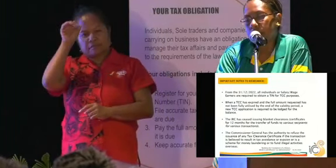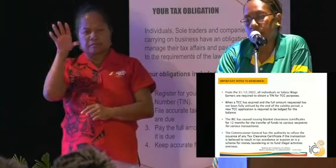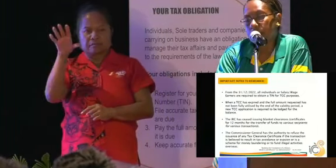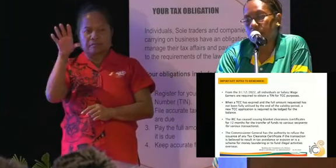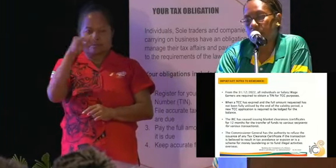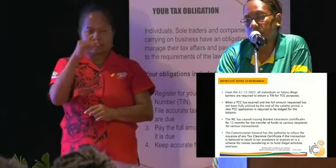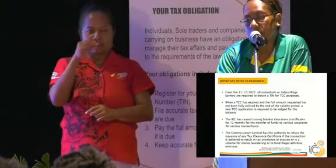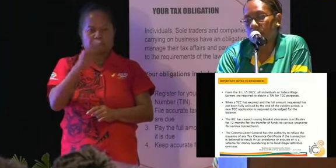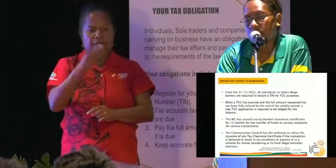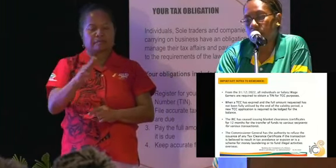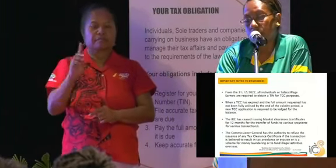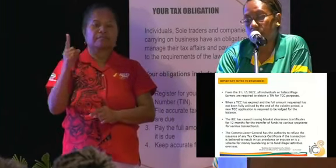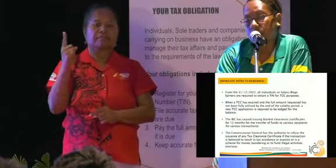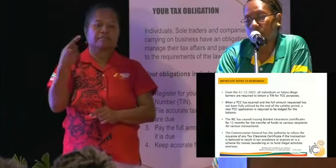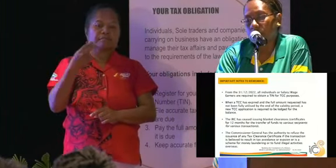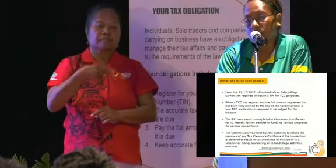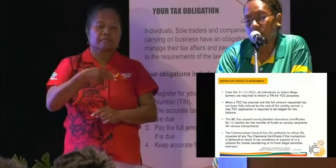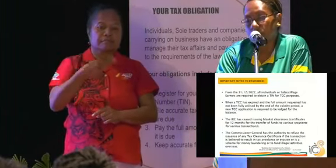from the